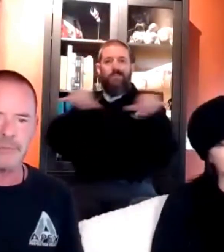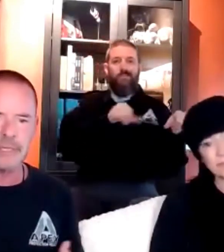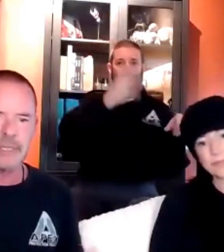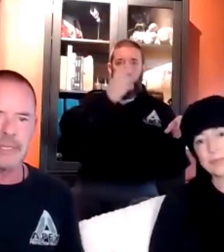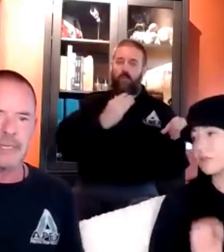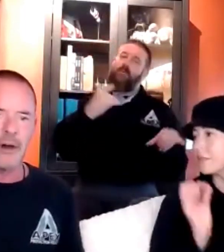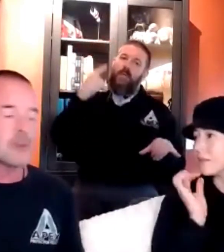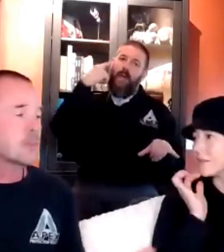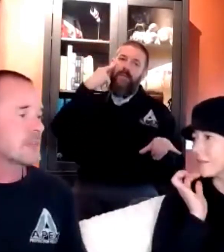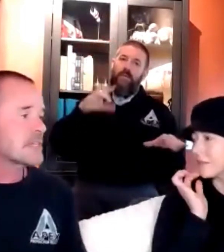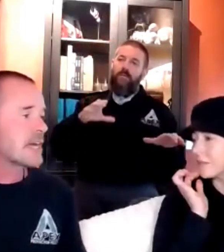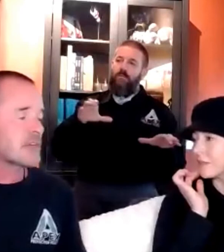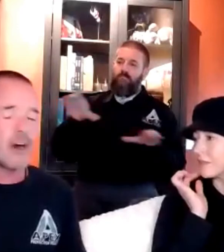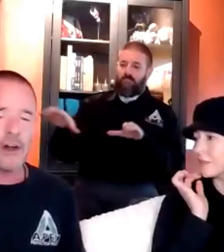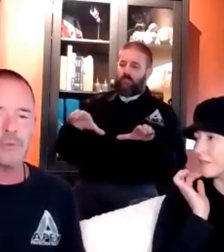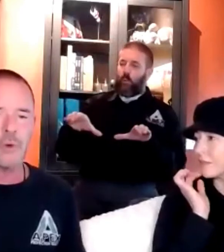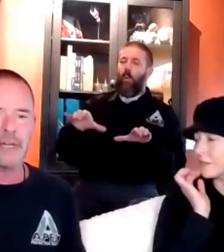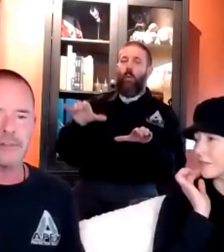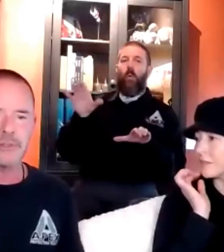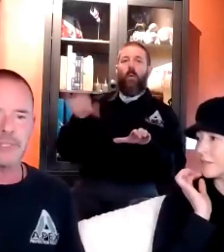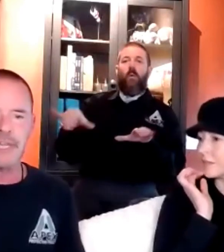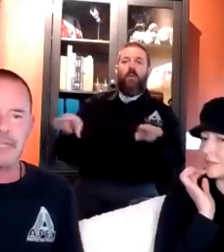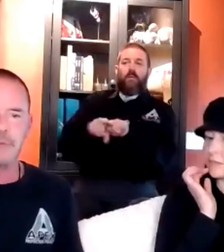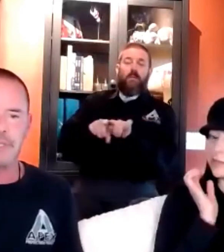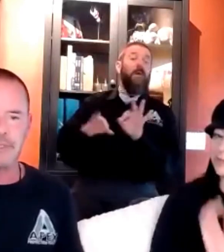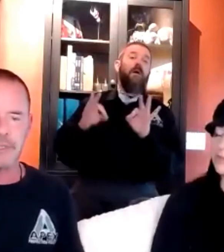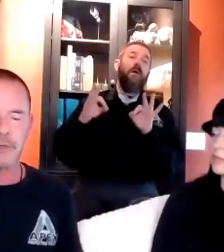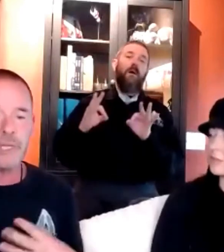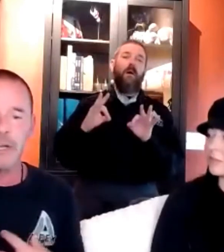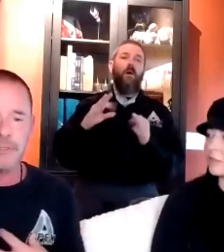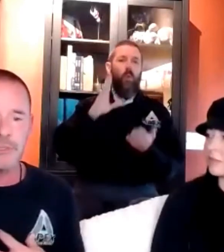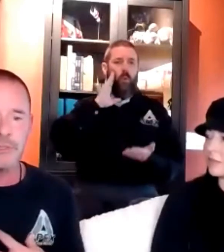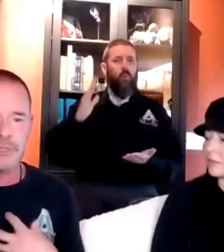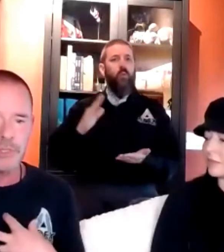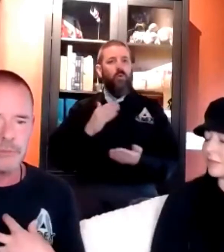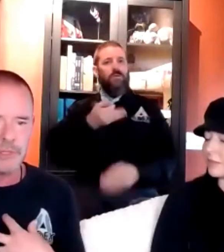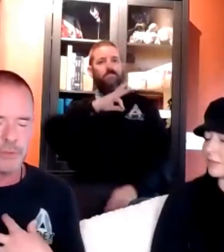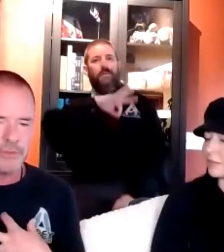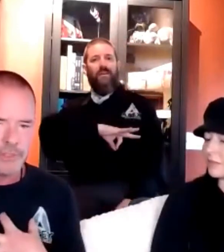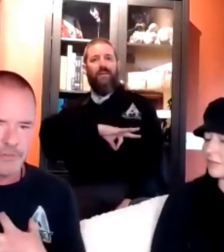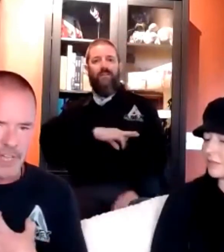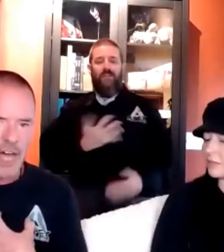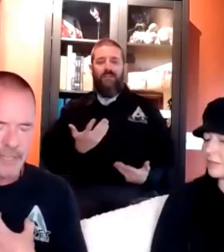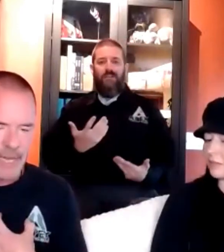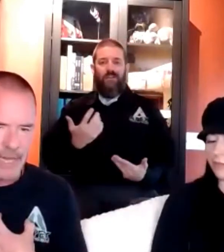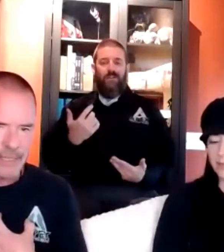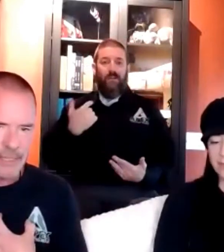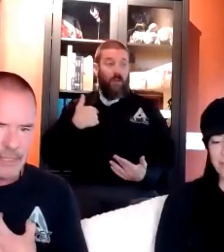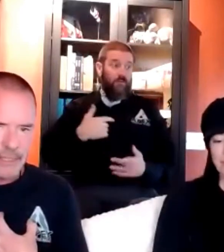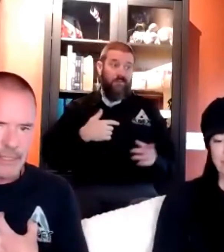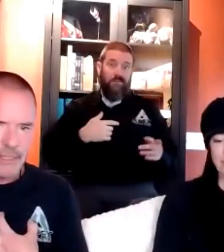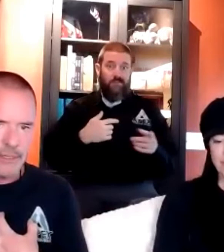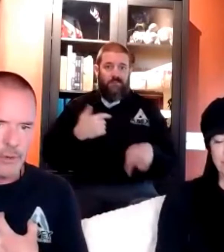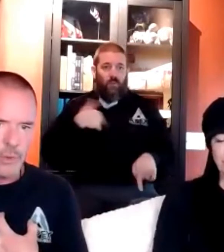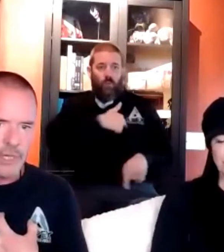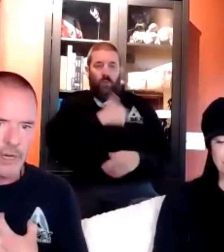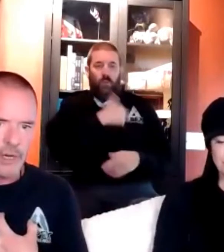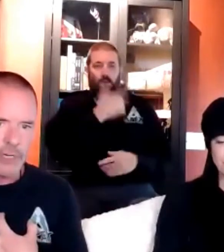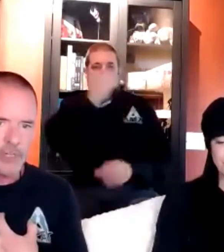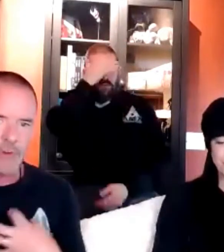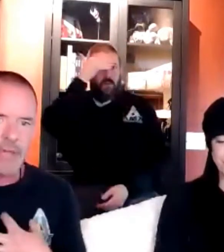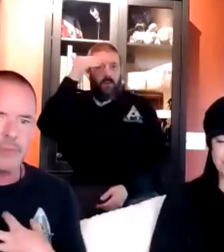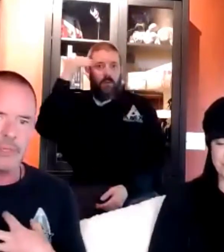off. I mean, also these guys are hardwired to connect with each other. We are too, as humans. We've just forgotten that. We